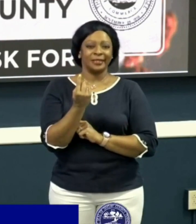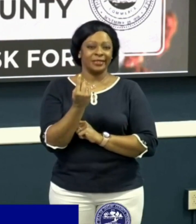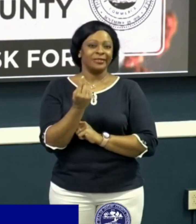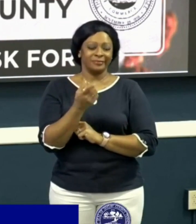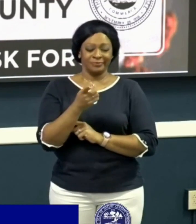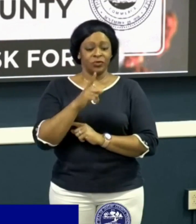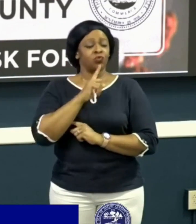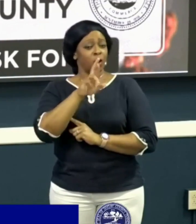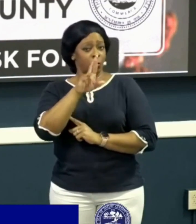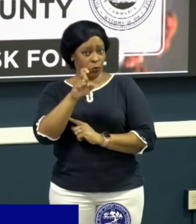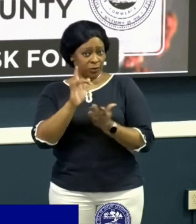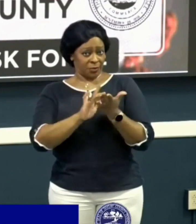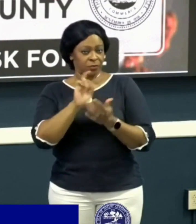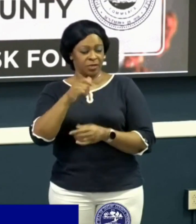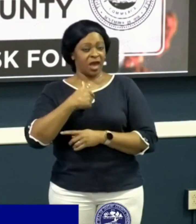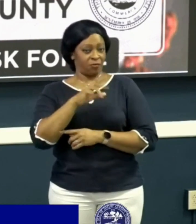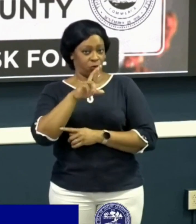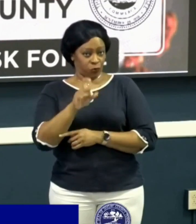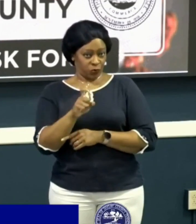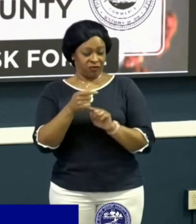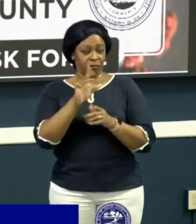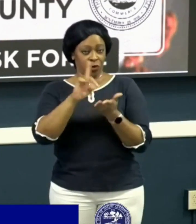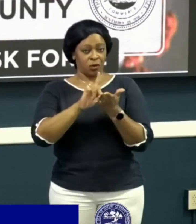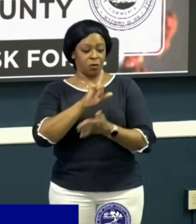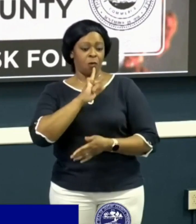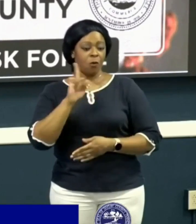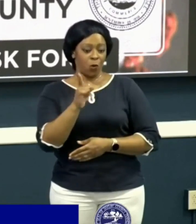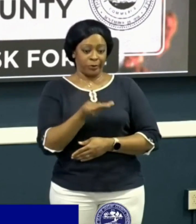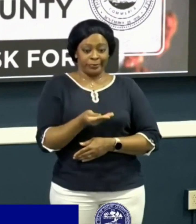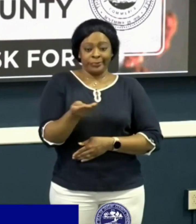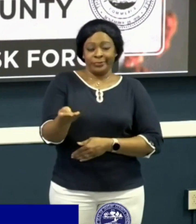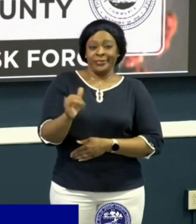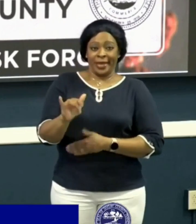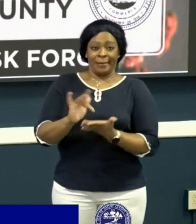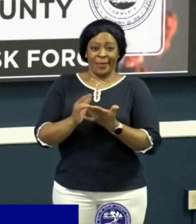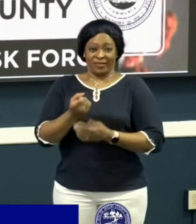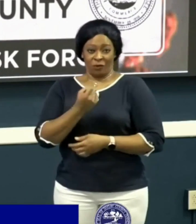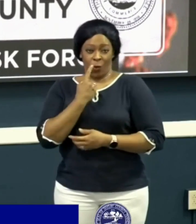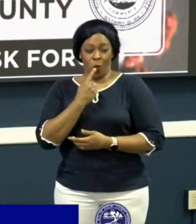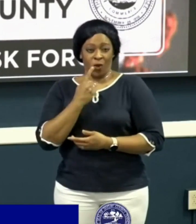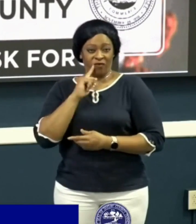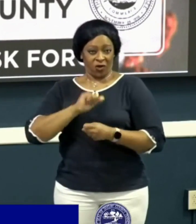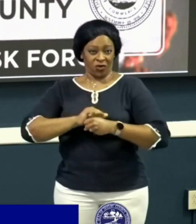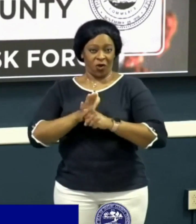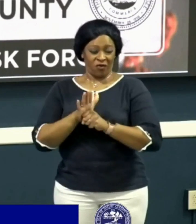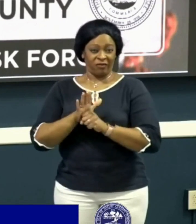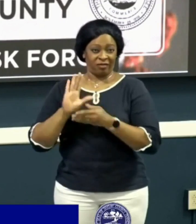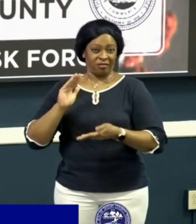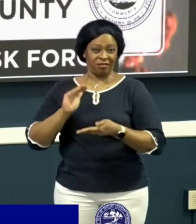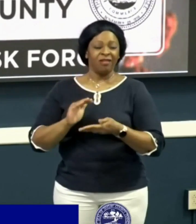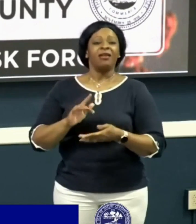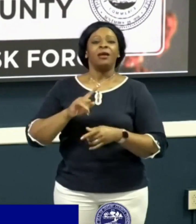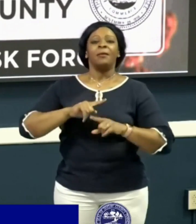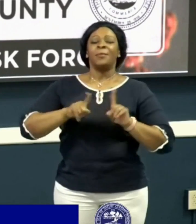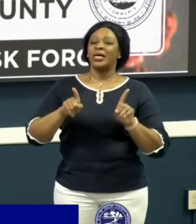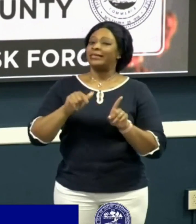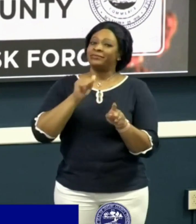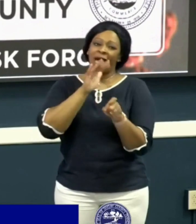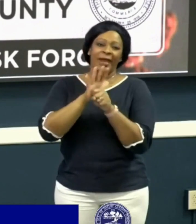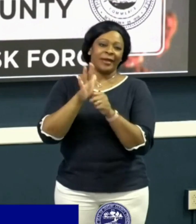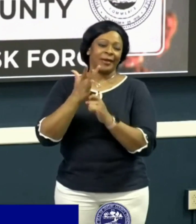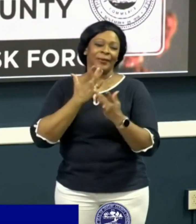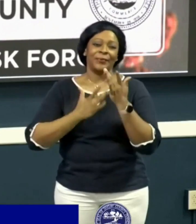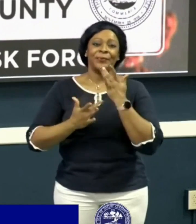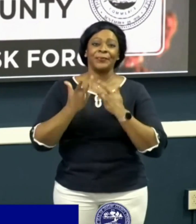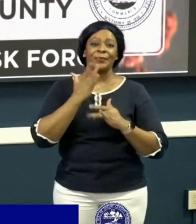it's a prescription drug, so you have to have a prescription from your doctor to get it, and it is in short supply. But as soon as those